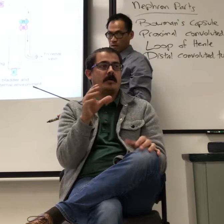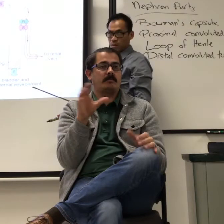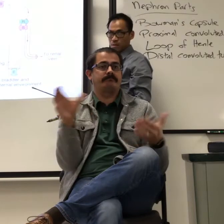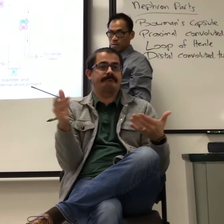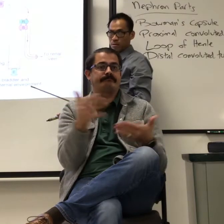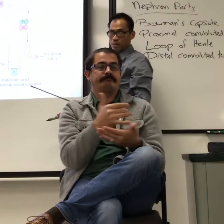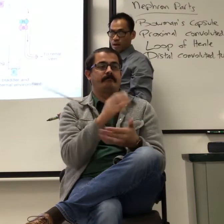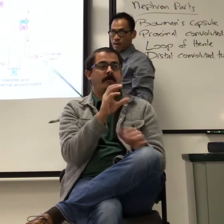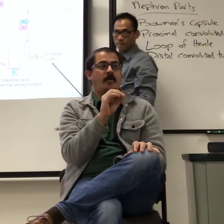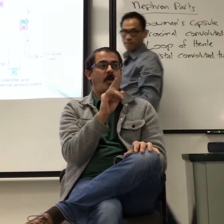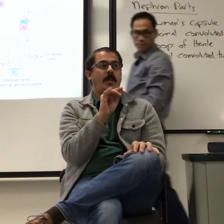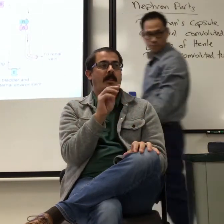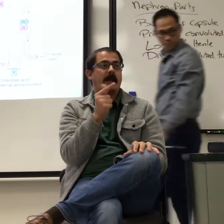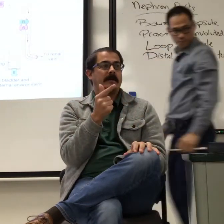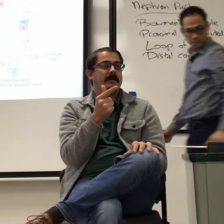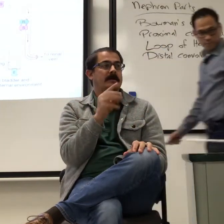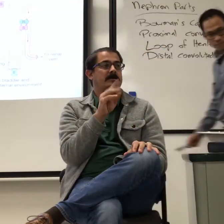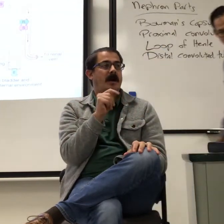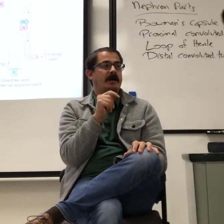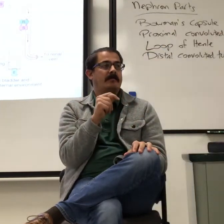nephron. Okay.